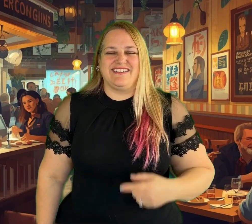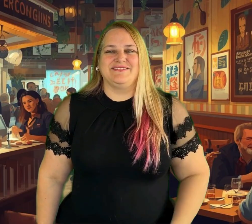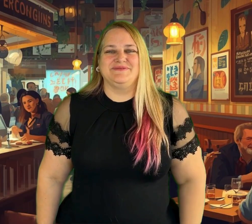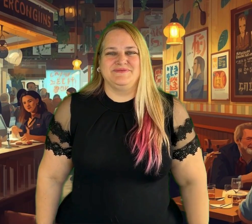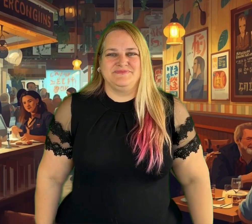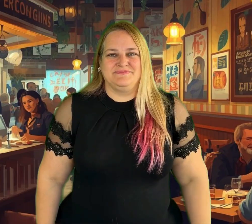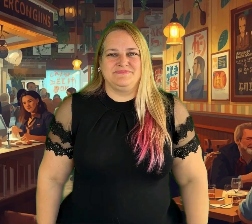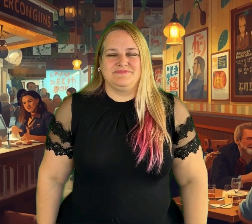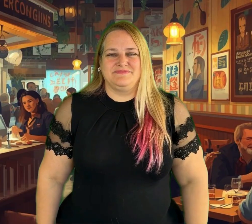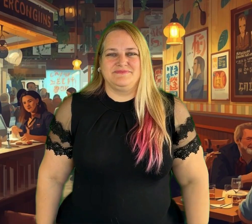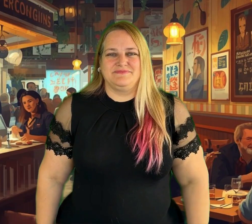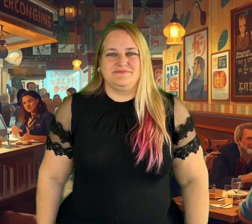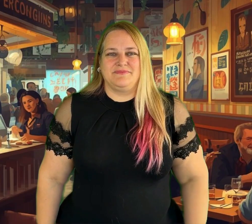7-Eleven.